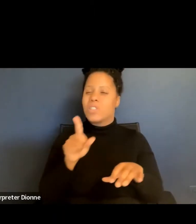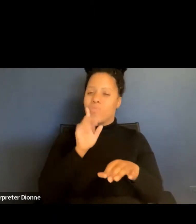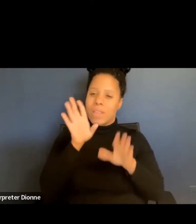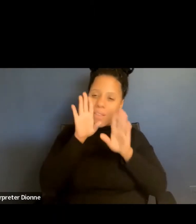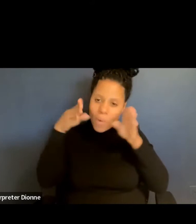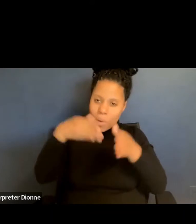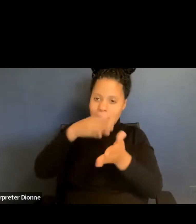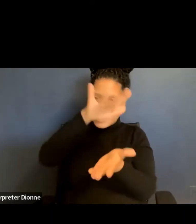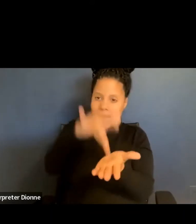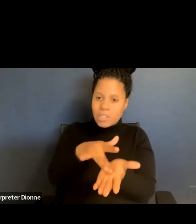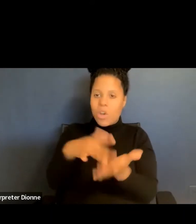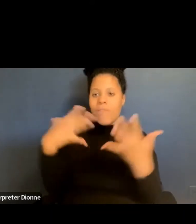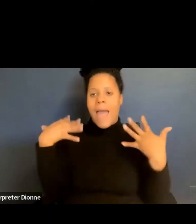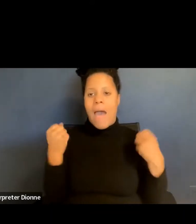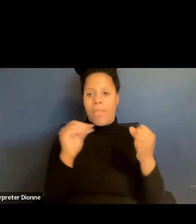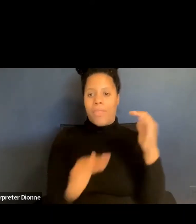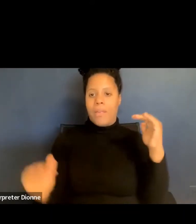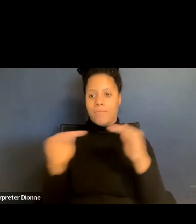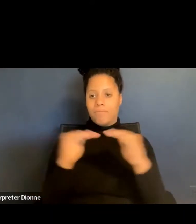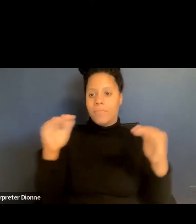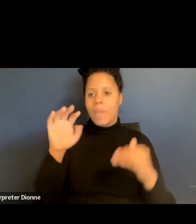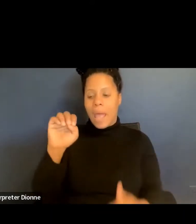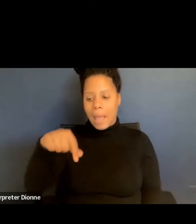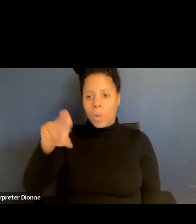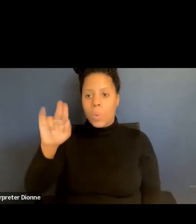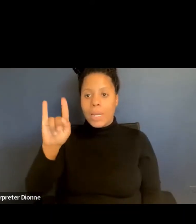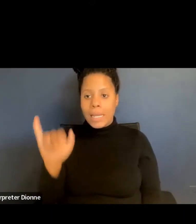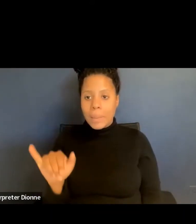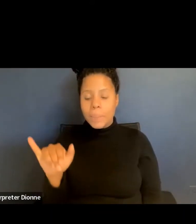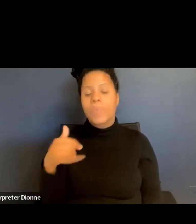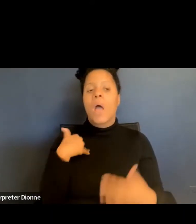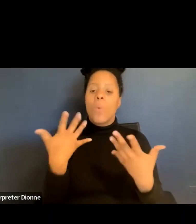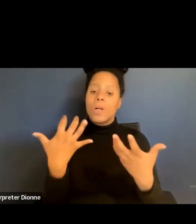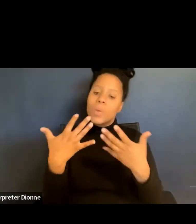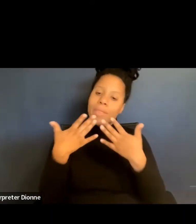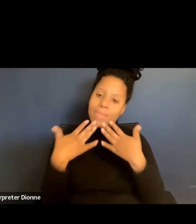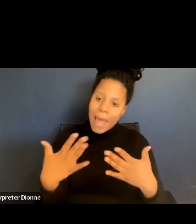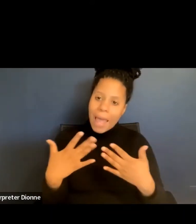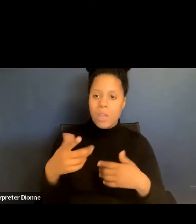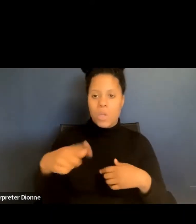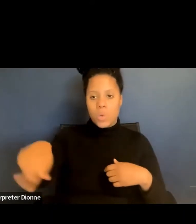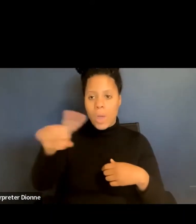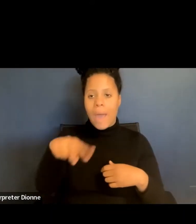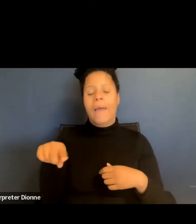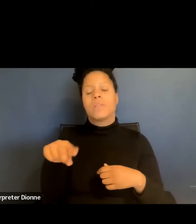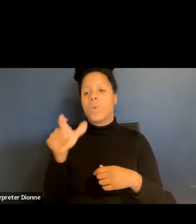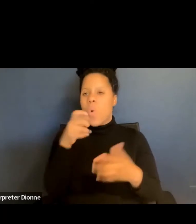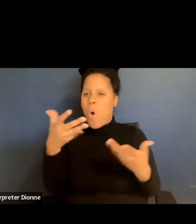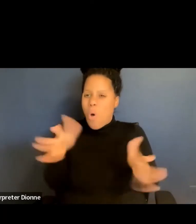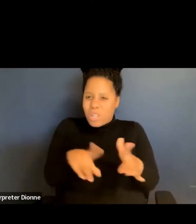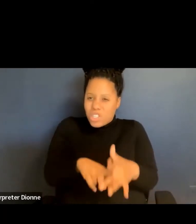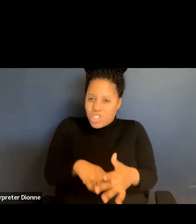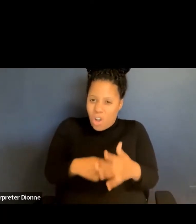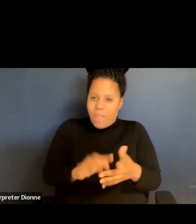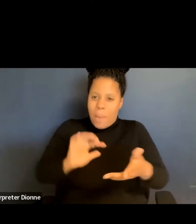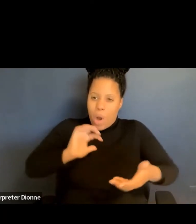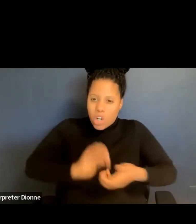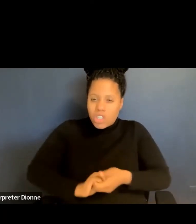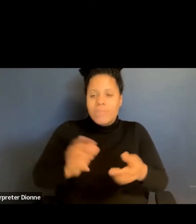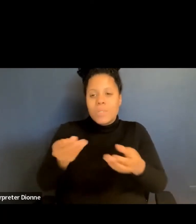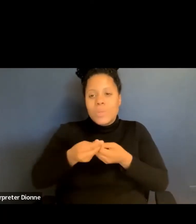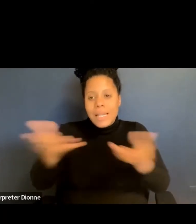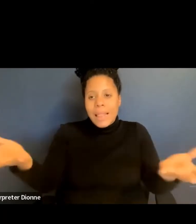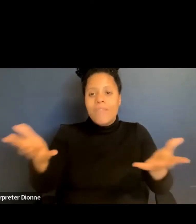really want to thank all of you who have already begun this partnership to deliver masks and tests. We got information